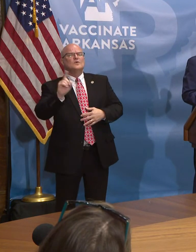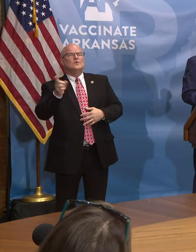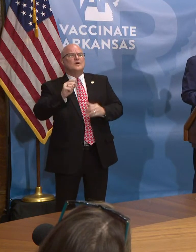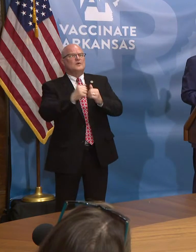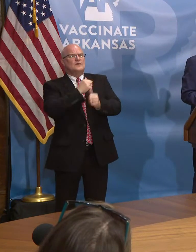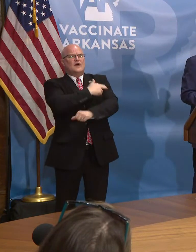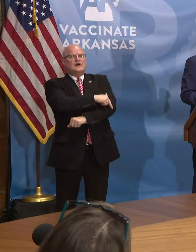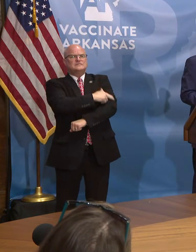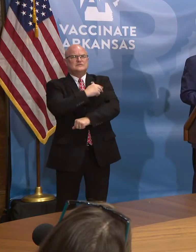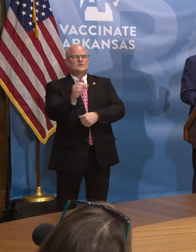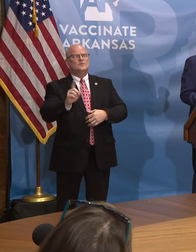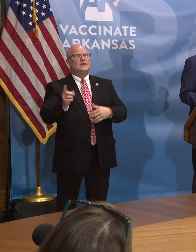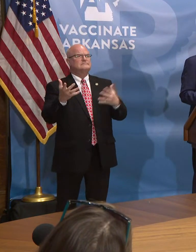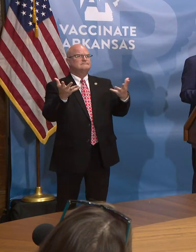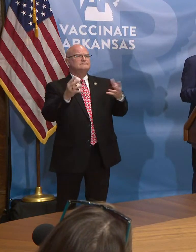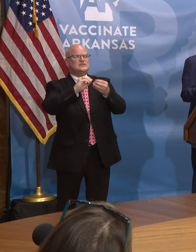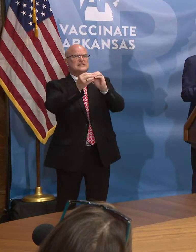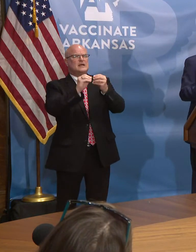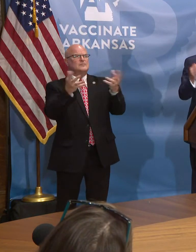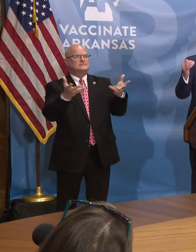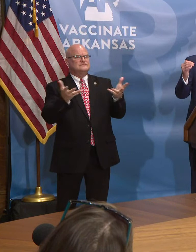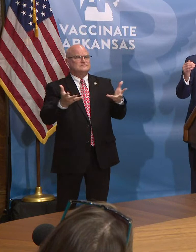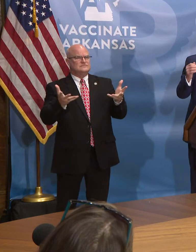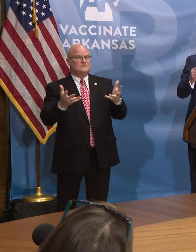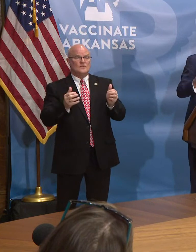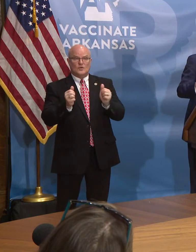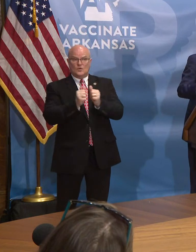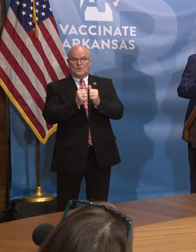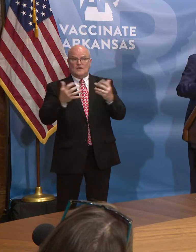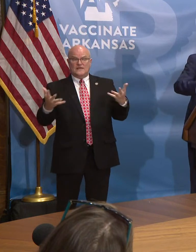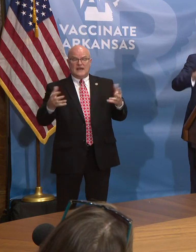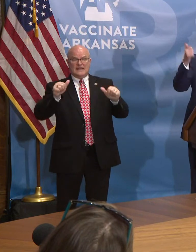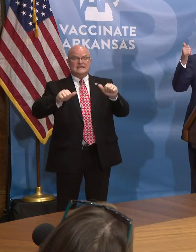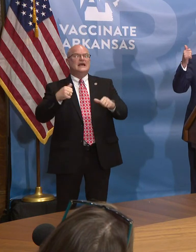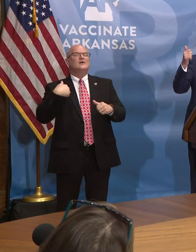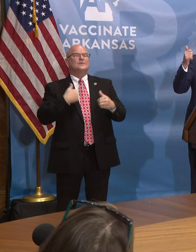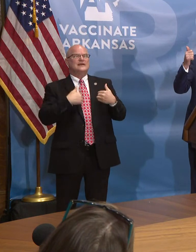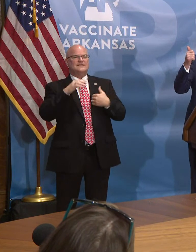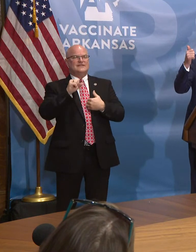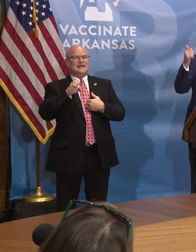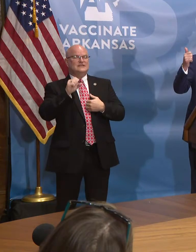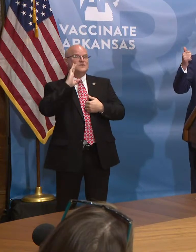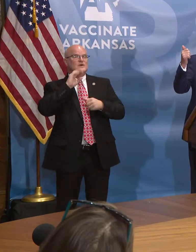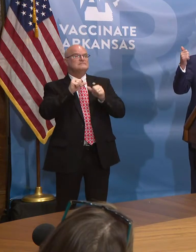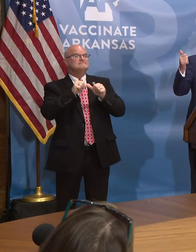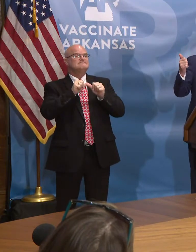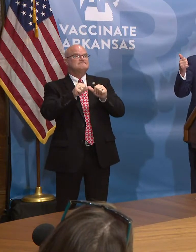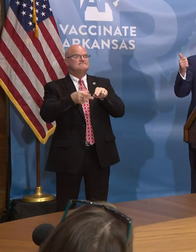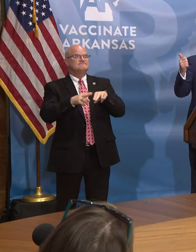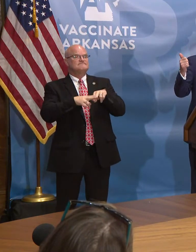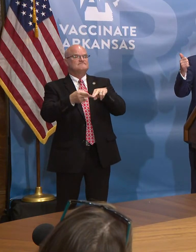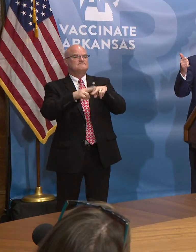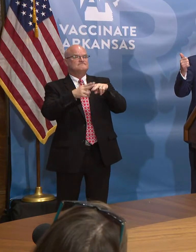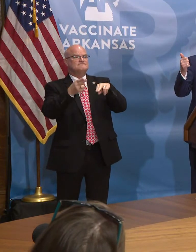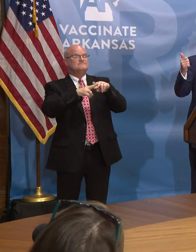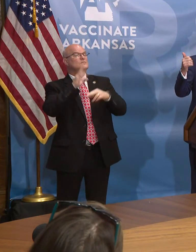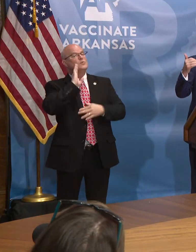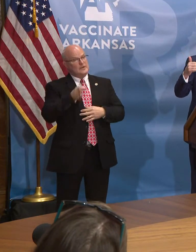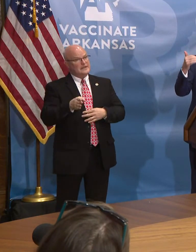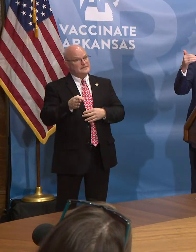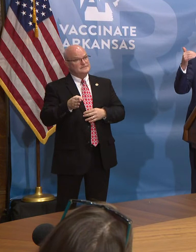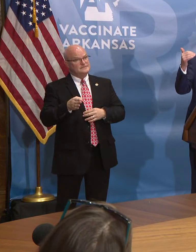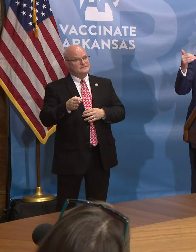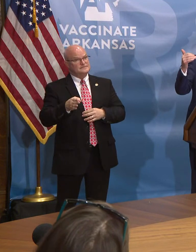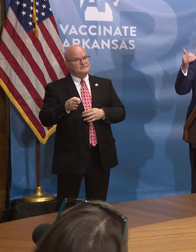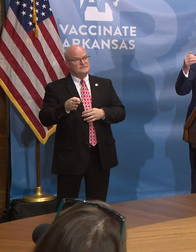our hospitalizations? Because we know without a doubt that our cases are going to continue to increase. We